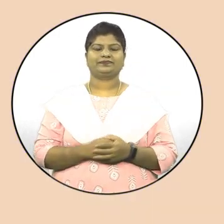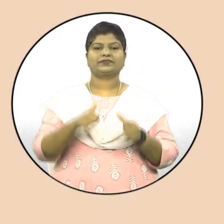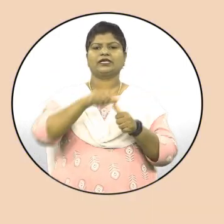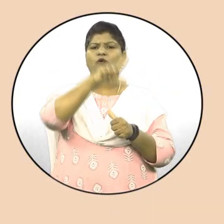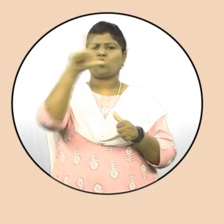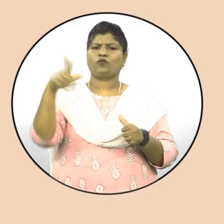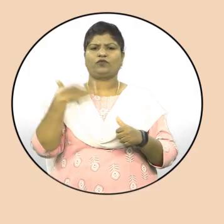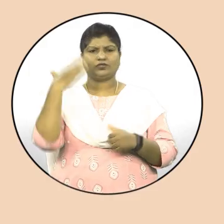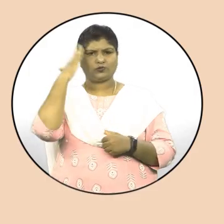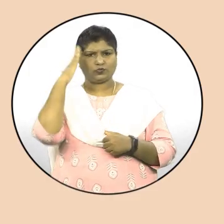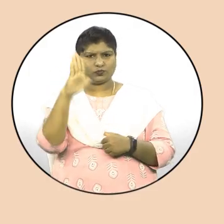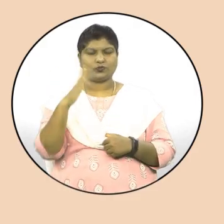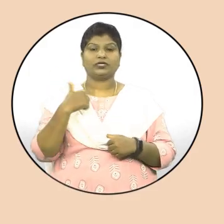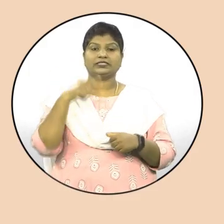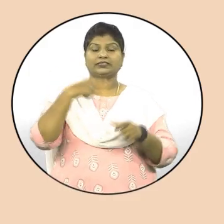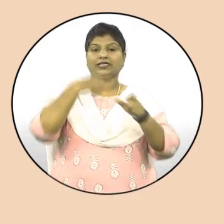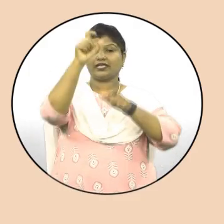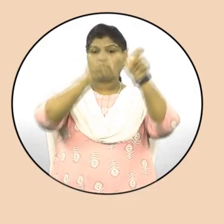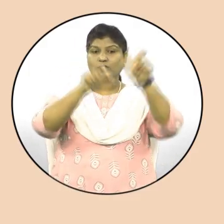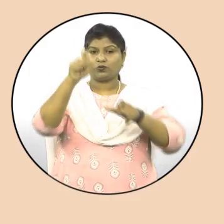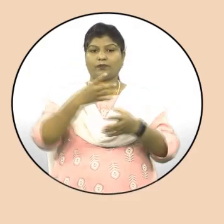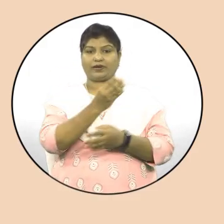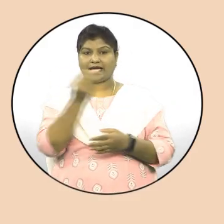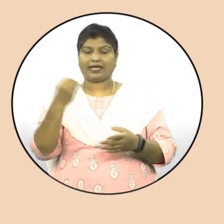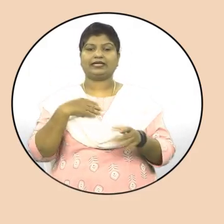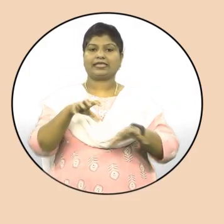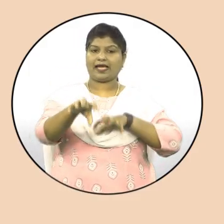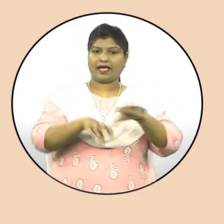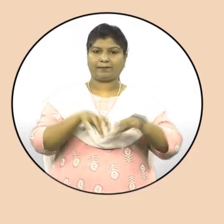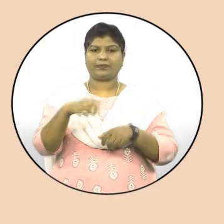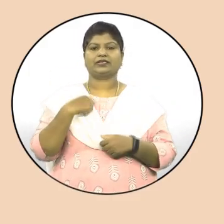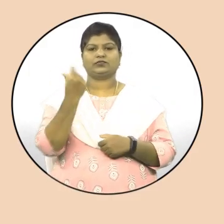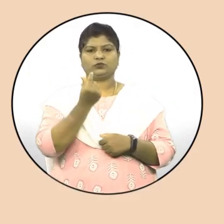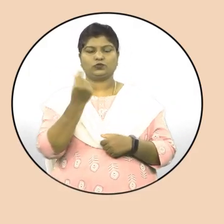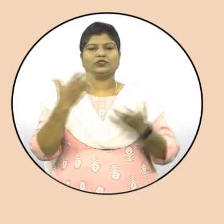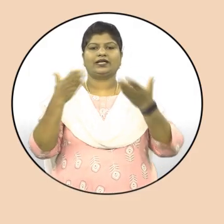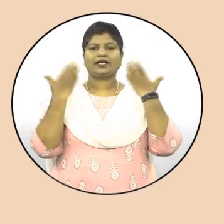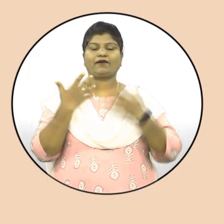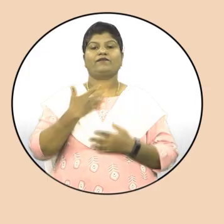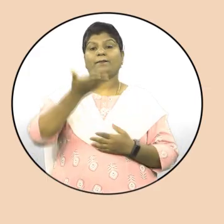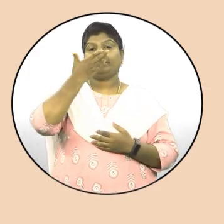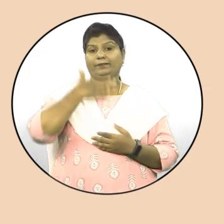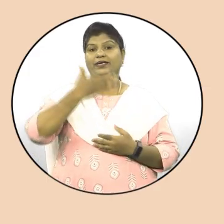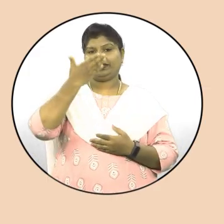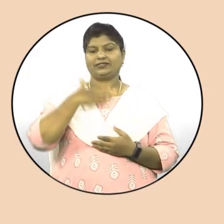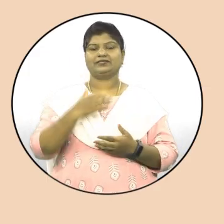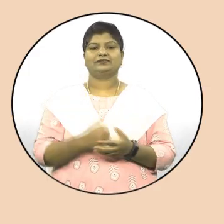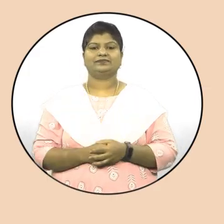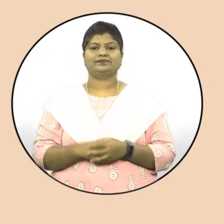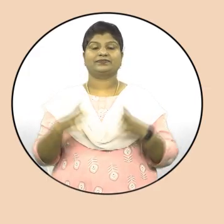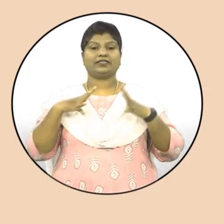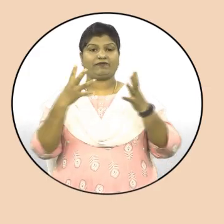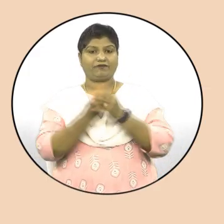All of us know that humans and animals use air for breathing.